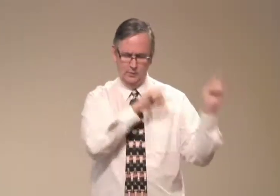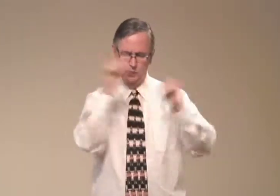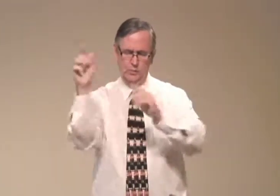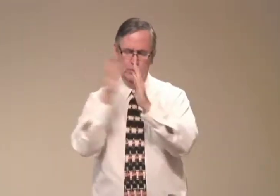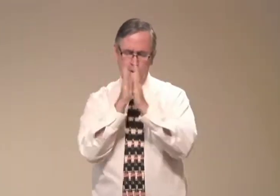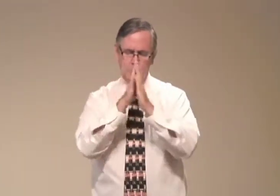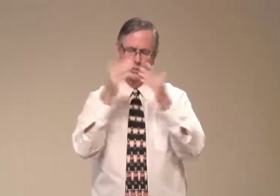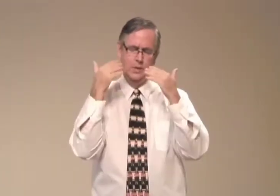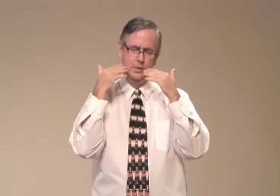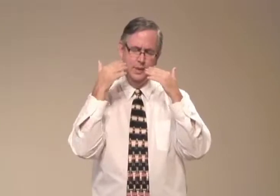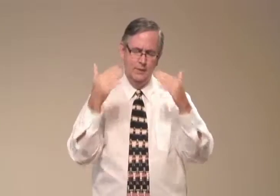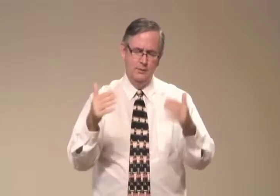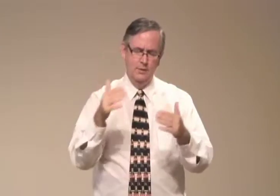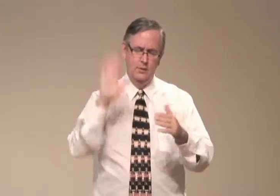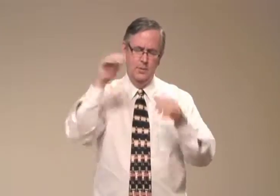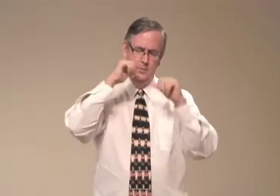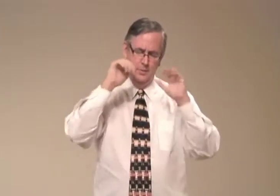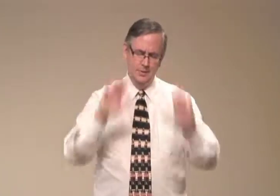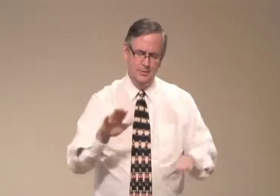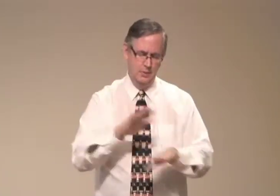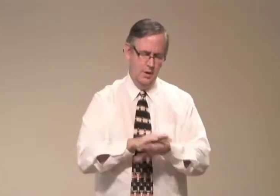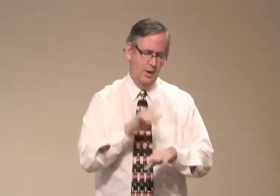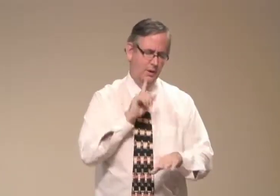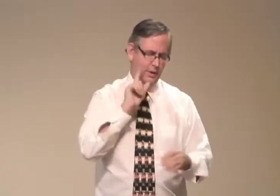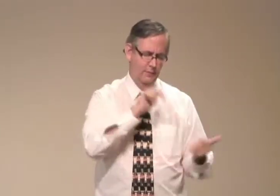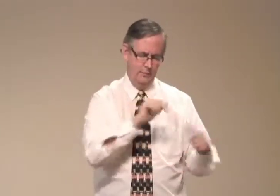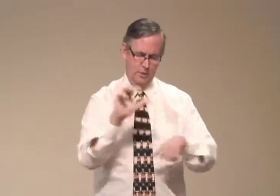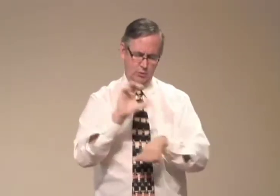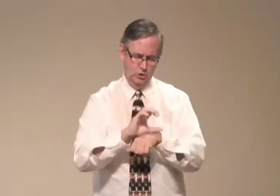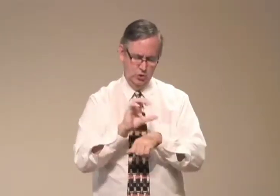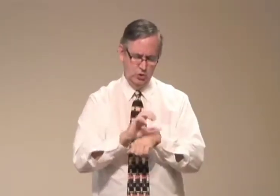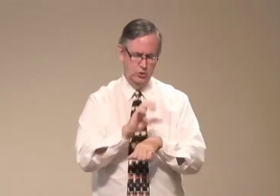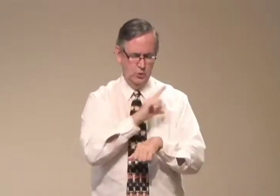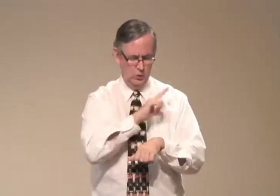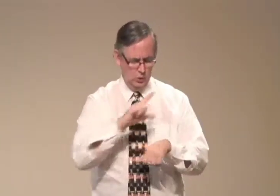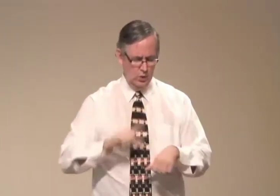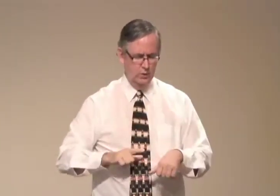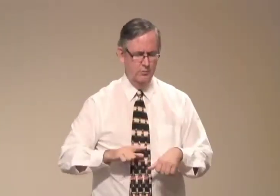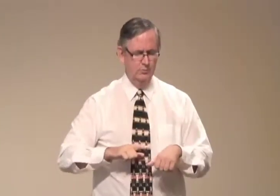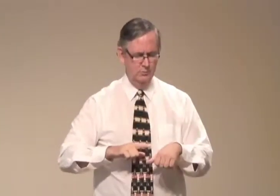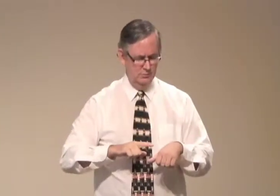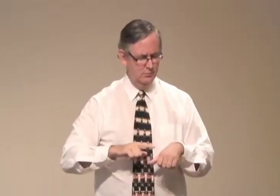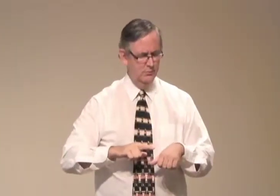Lord Jesus, we come to you in prayer, and we're grateful for your blessings on this deaf church.